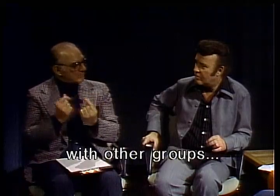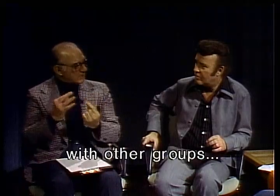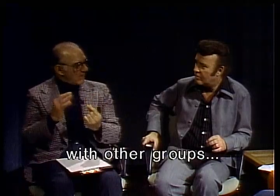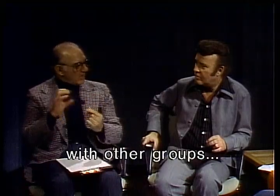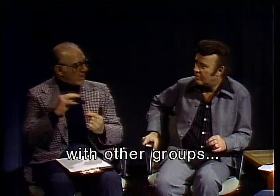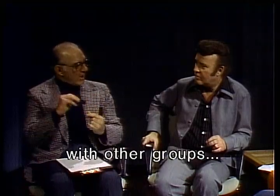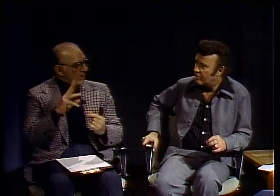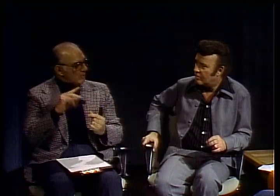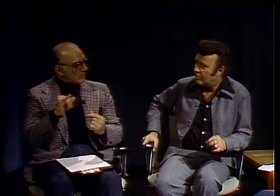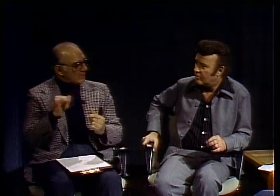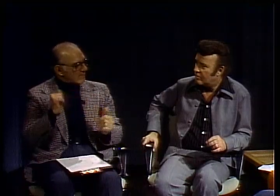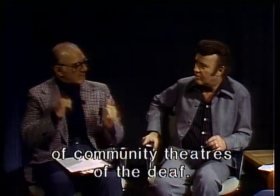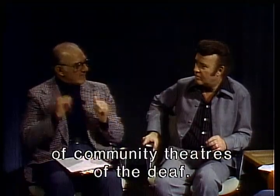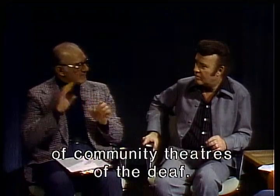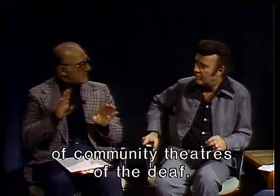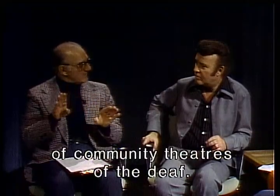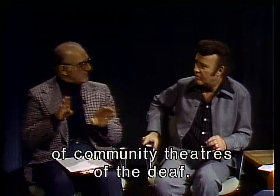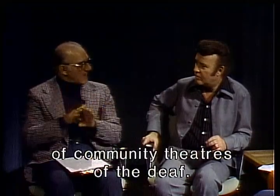of community theaters of the deaf.